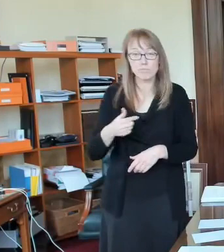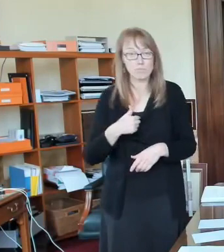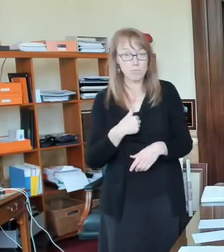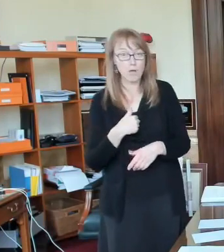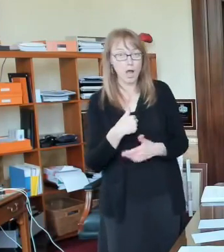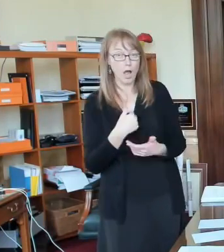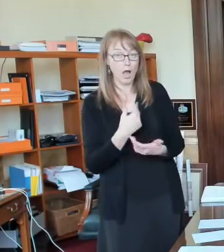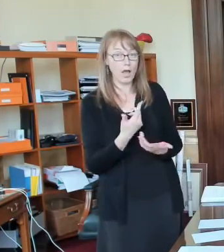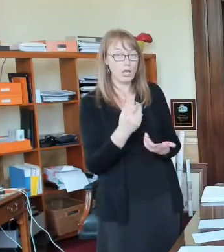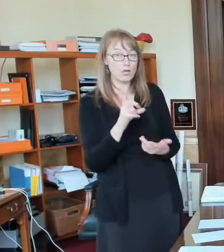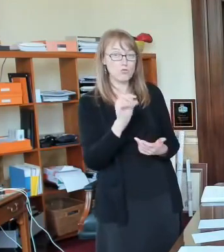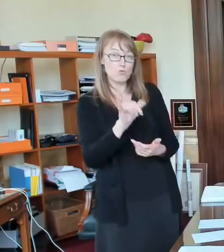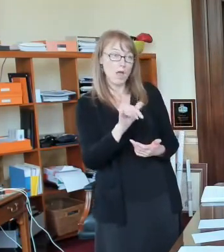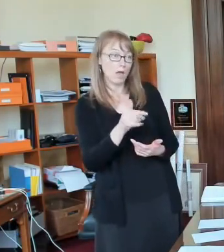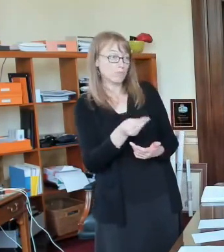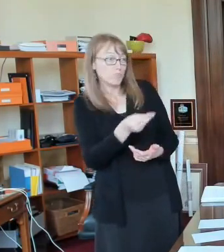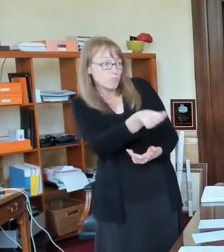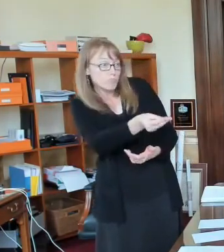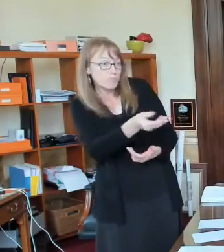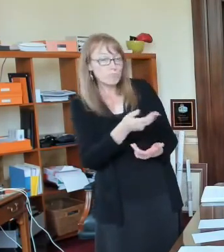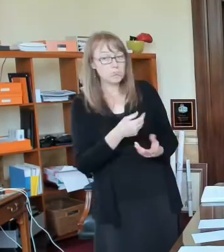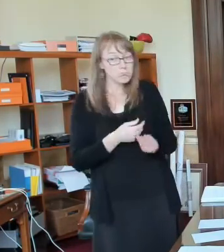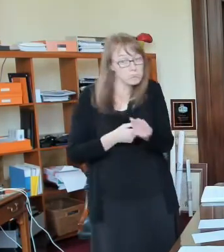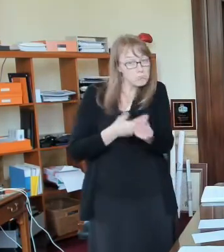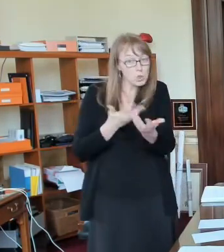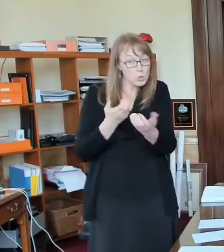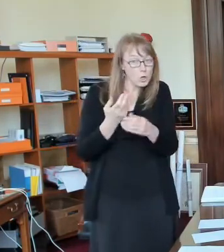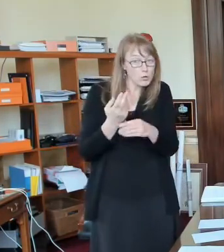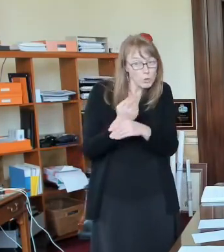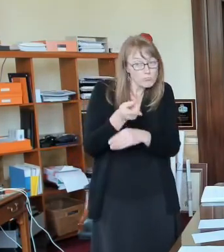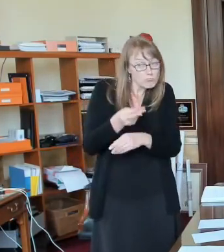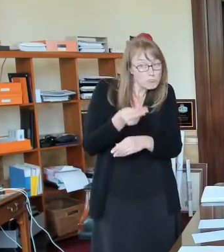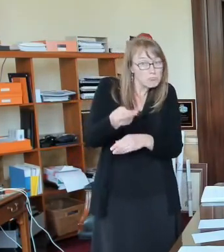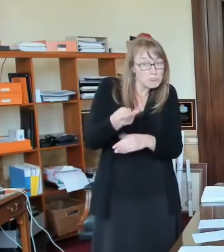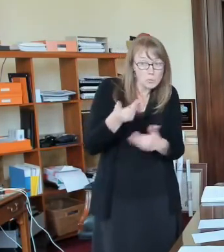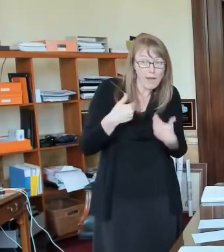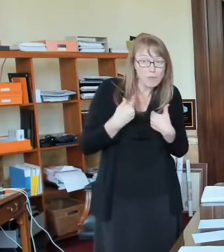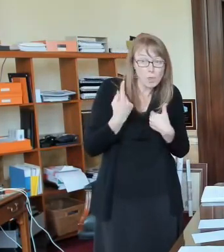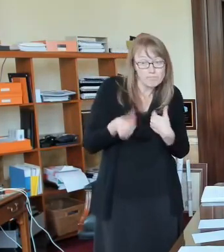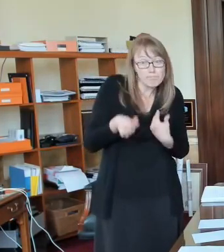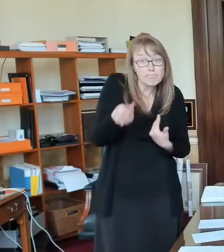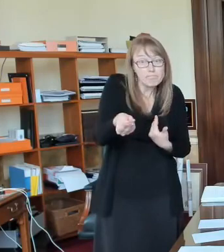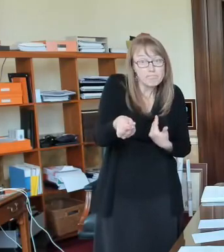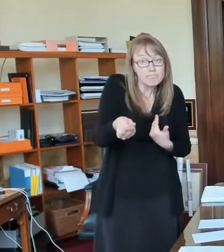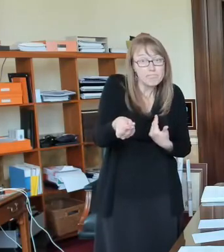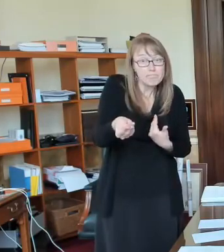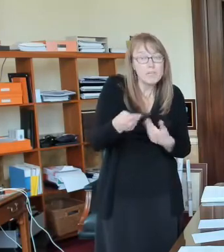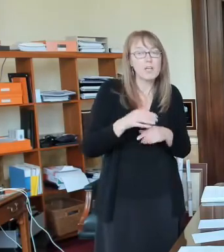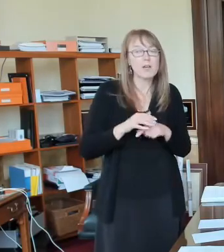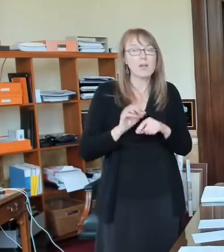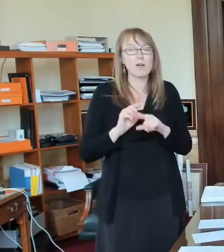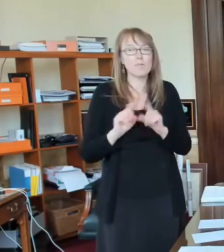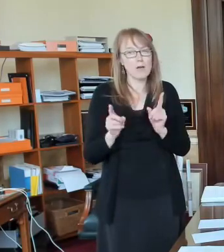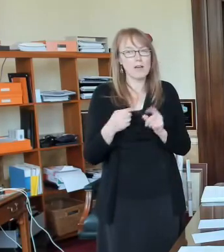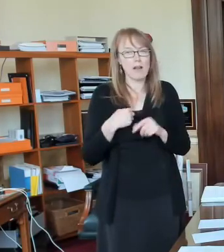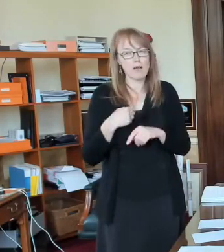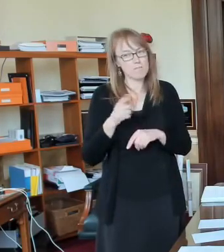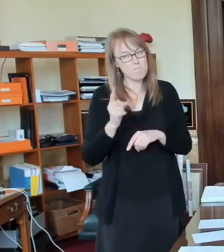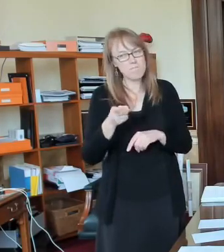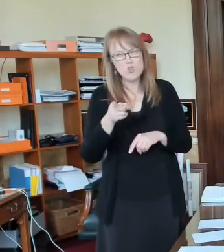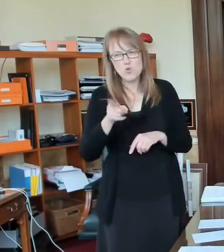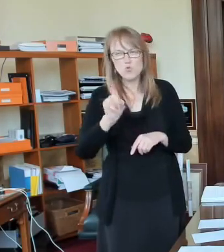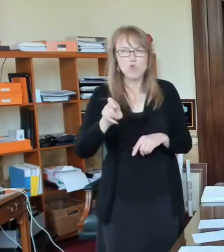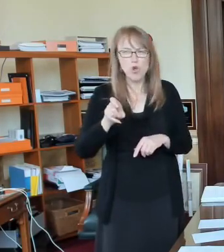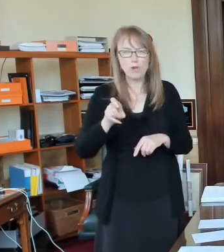times, but I wouldn't get into a confrontation with them about it. But they if they're going inside